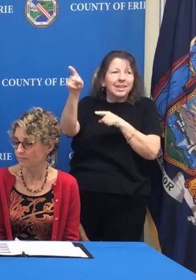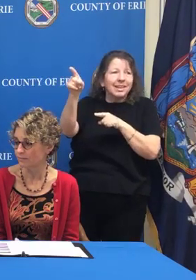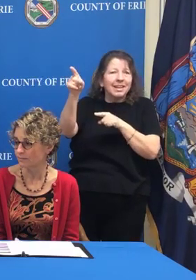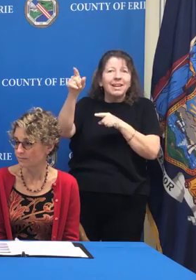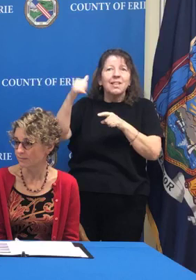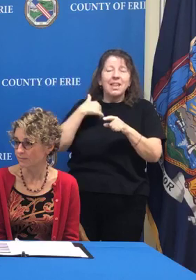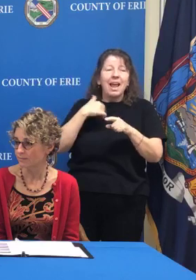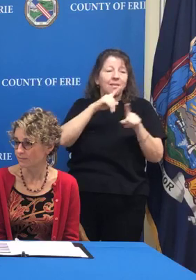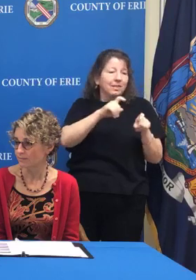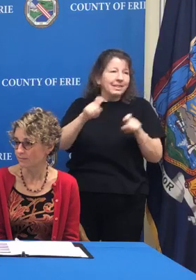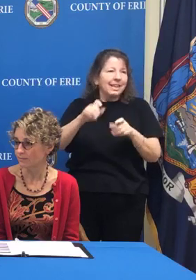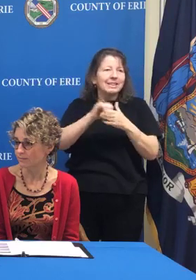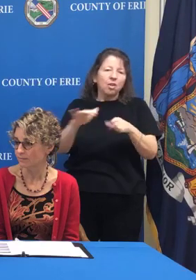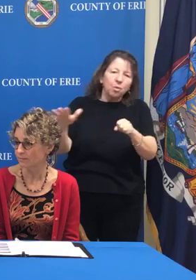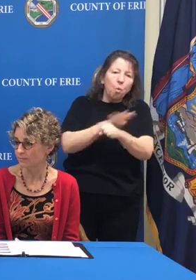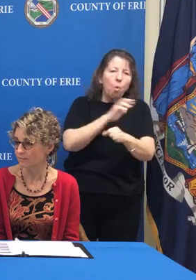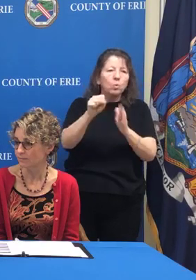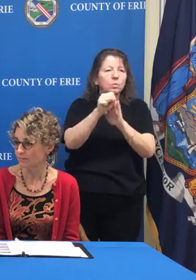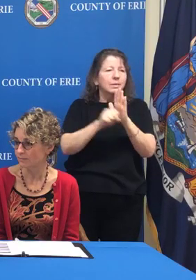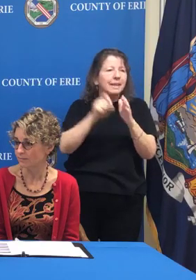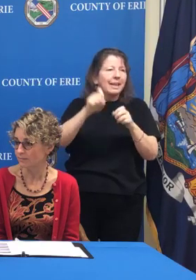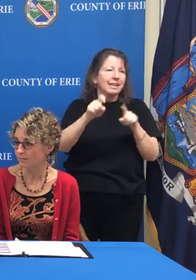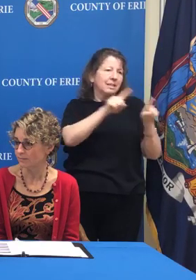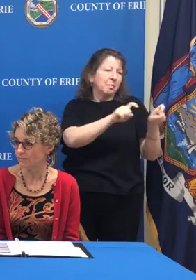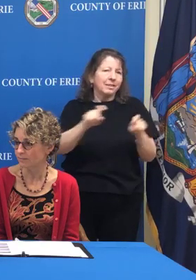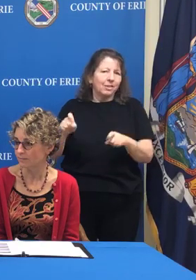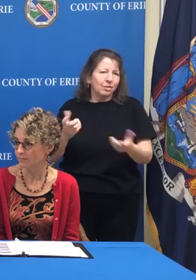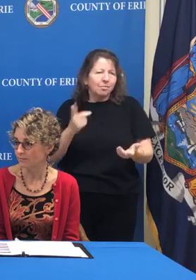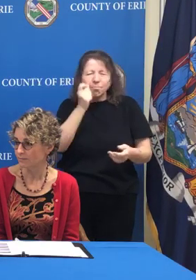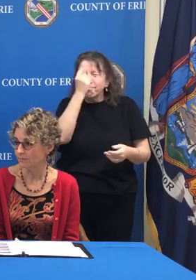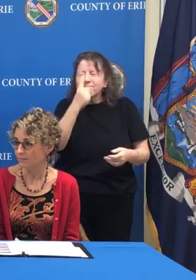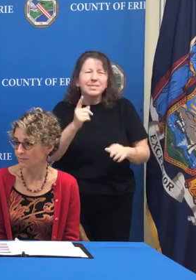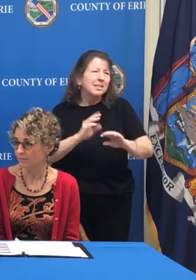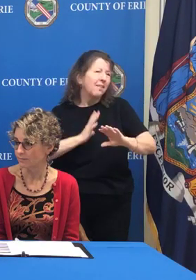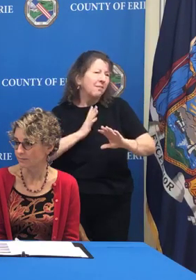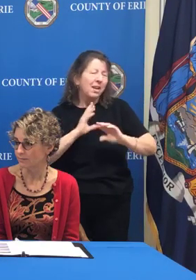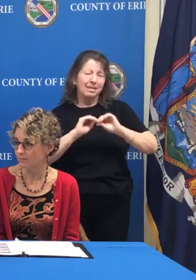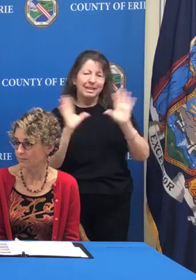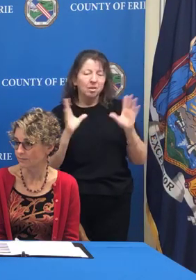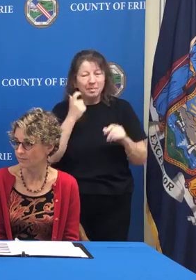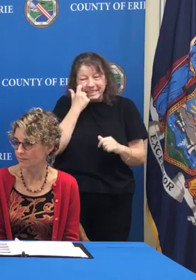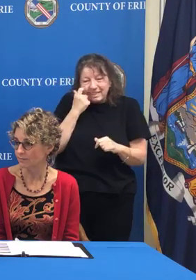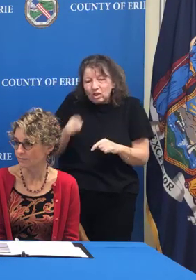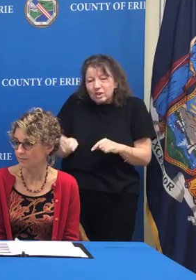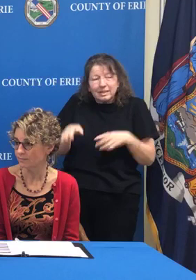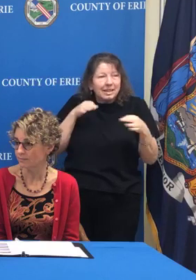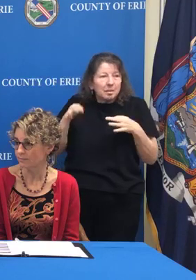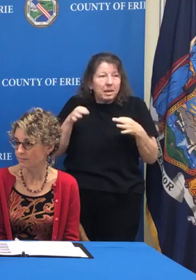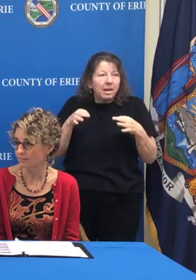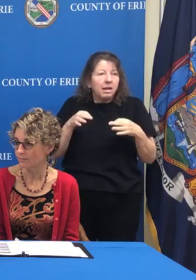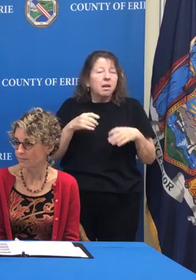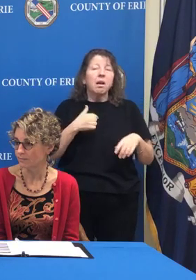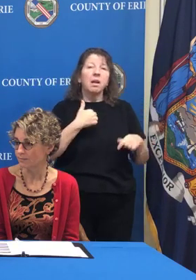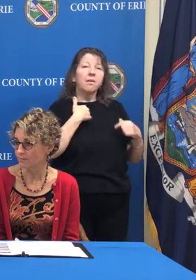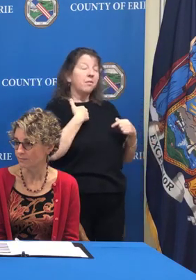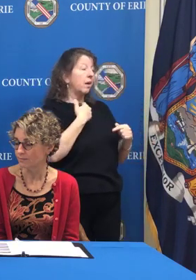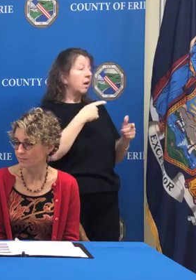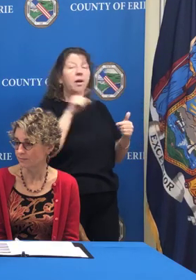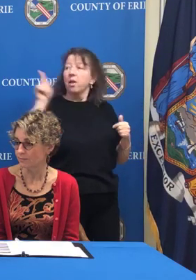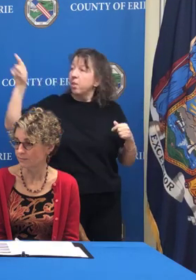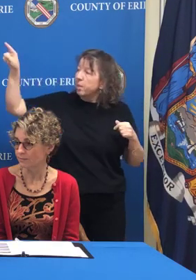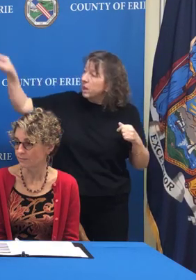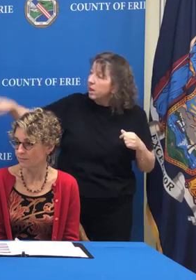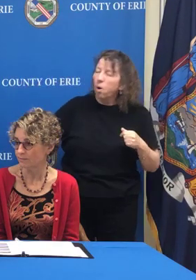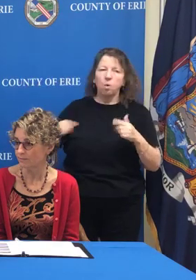be run all across New York State. The same thing as Dr. Burstein said. Even if you did not go to one